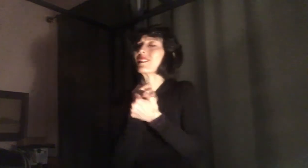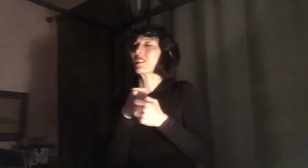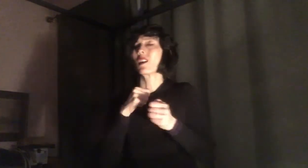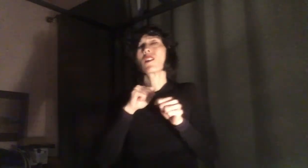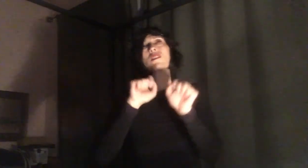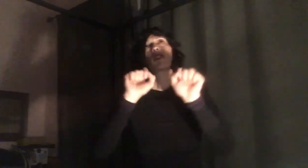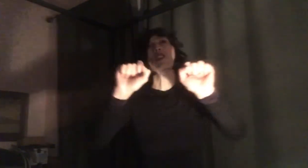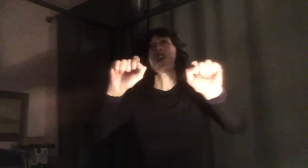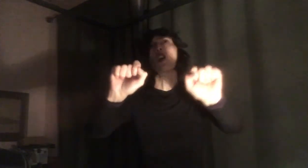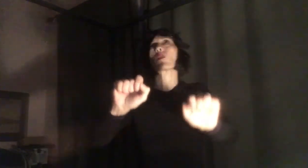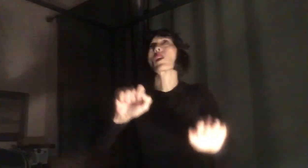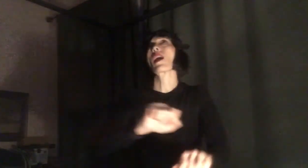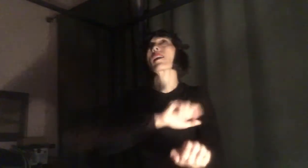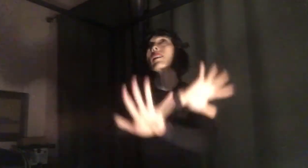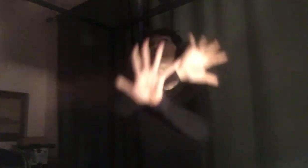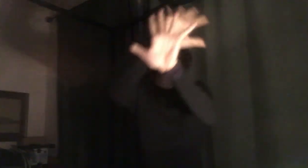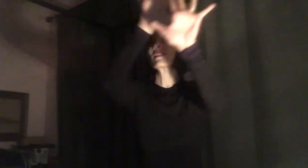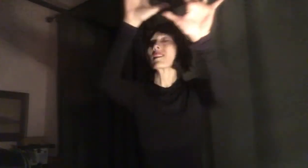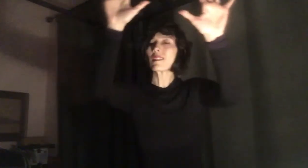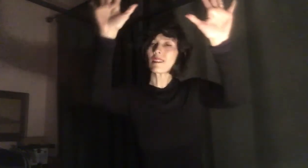of your grand